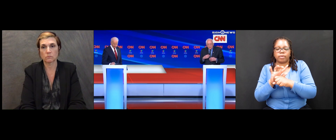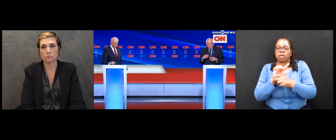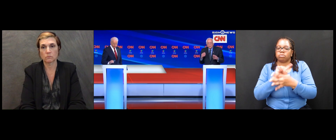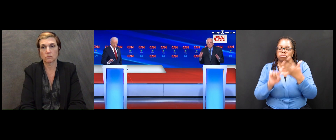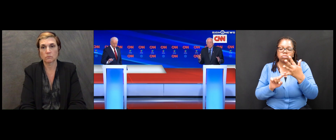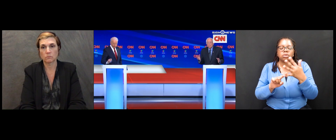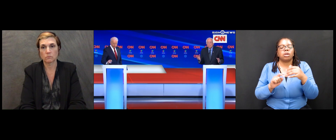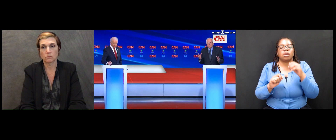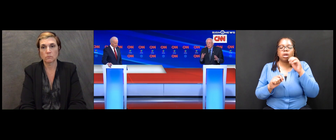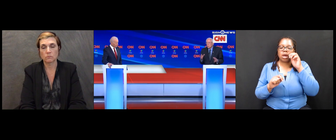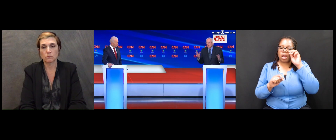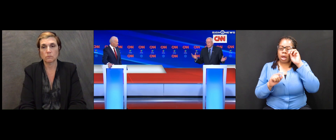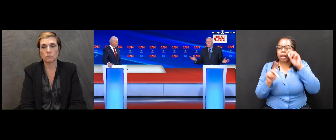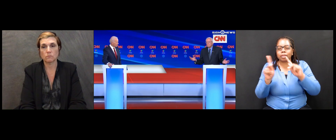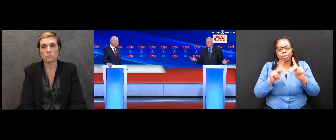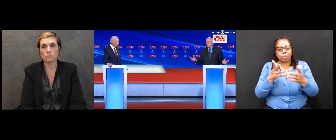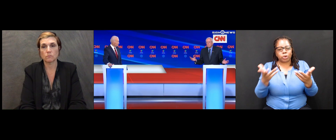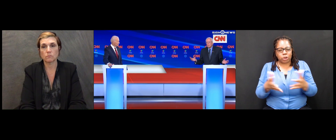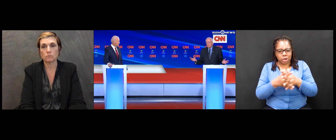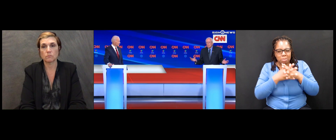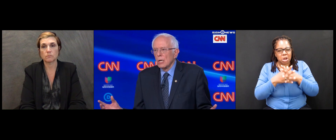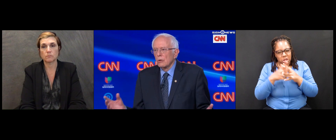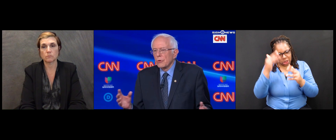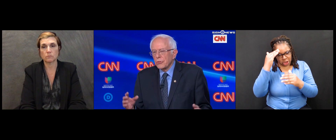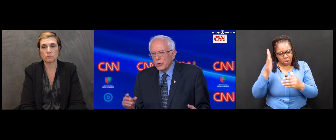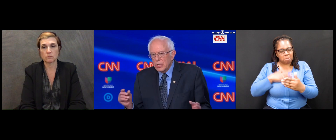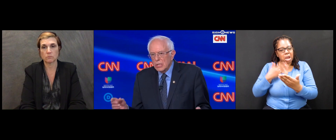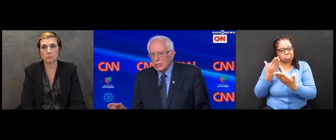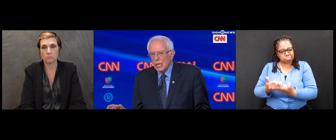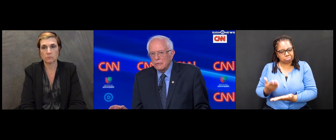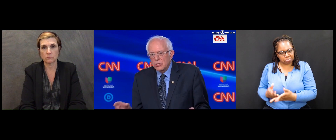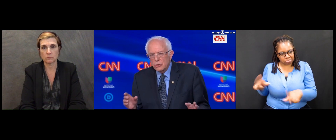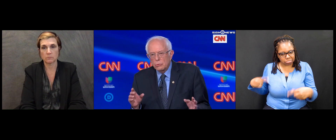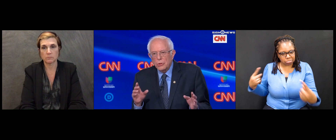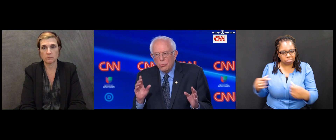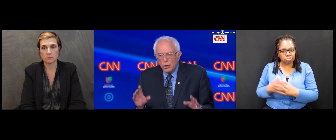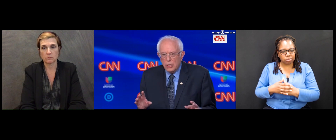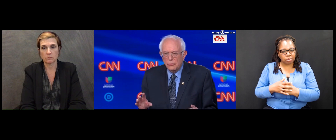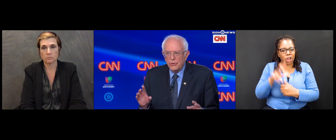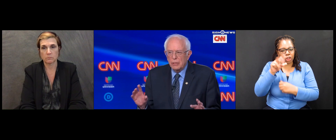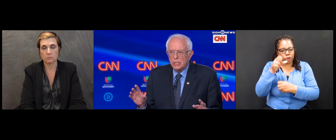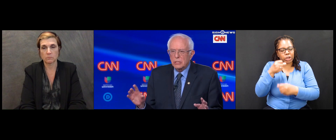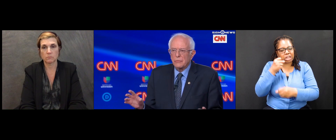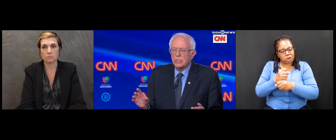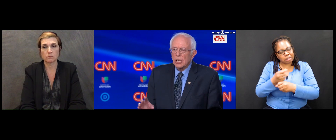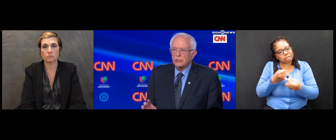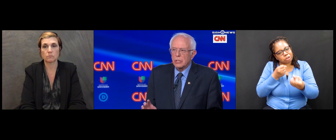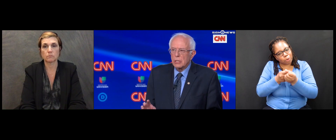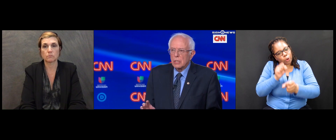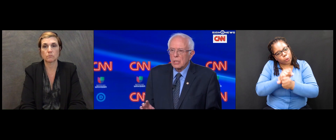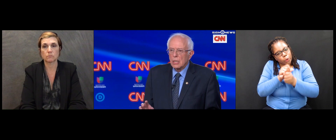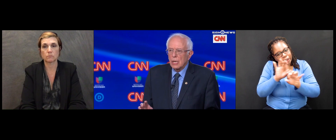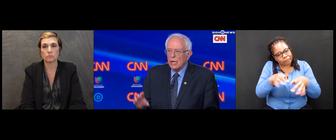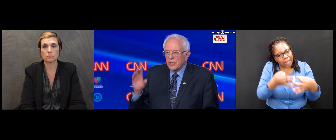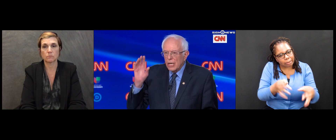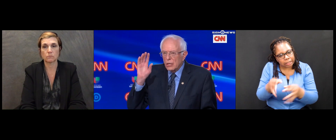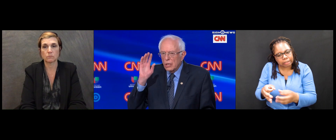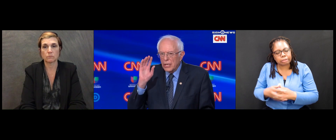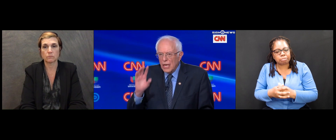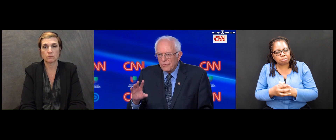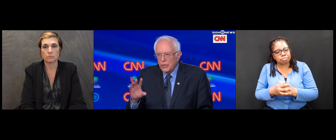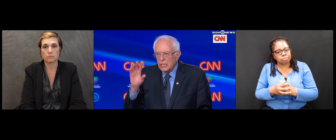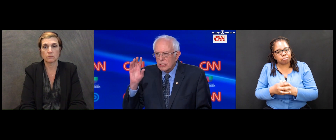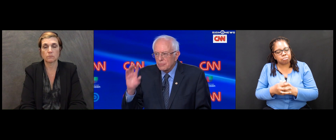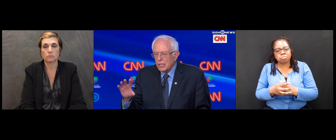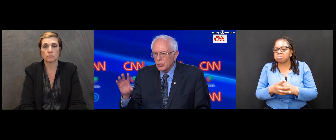the people of America know my record, okay? For 30 years, I have stood with the working families of this country. I have taken